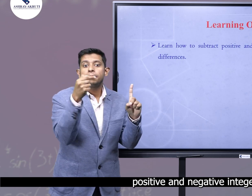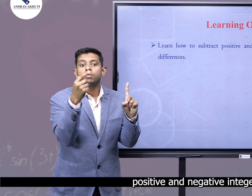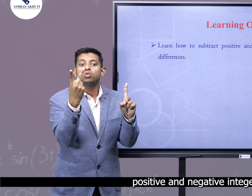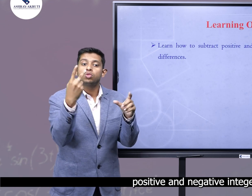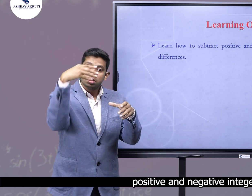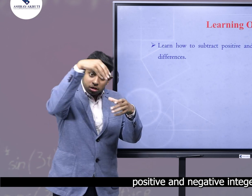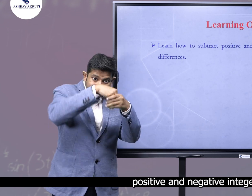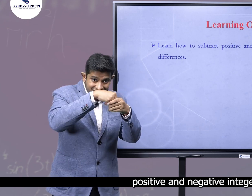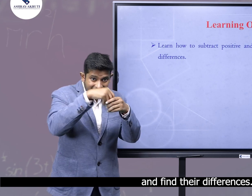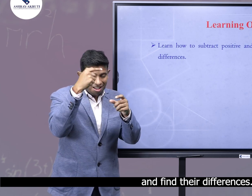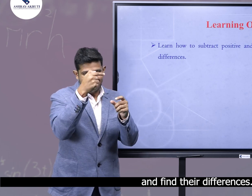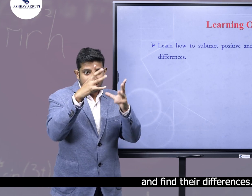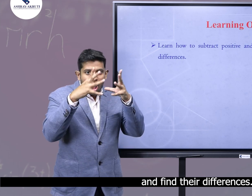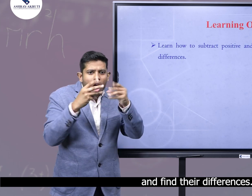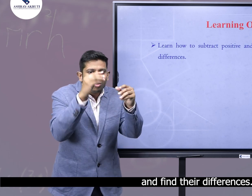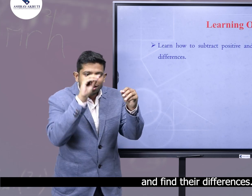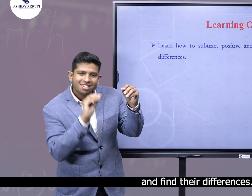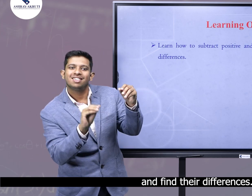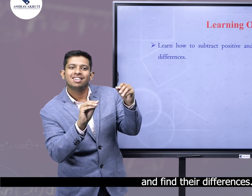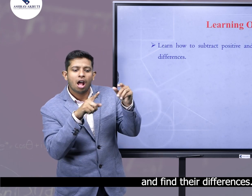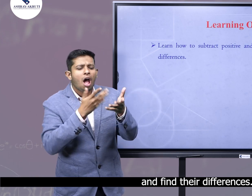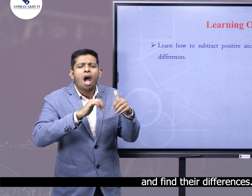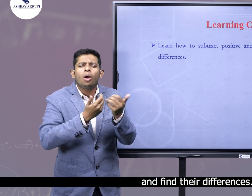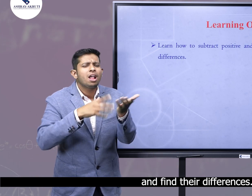and negative integers and find their differences.